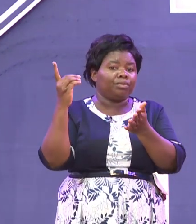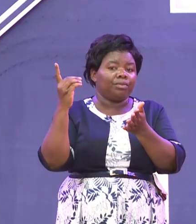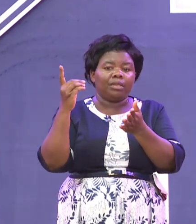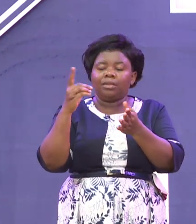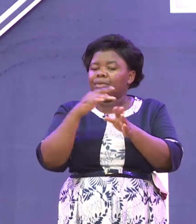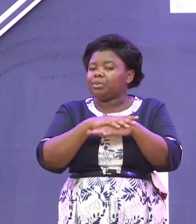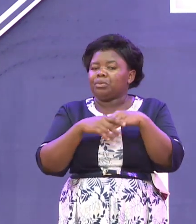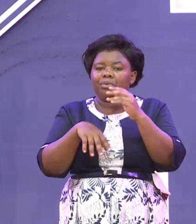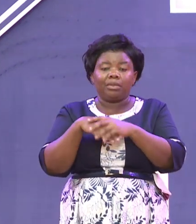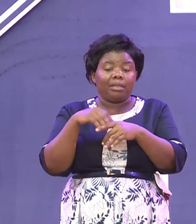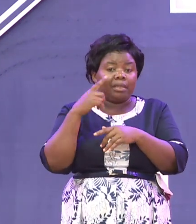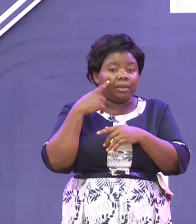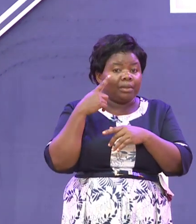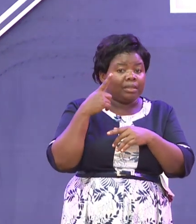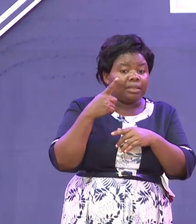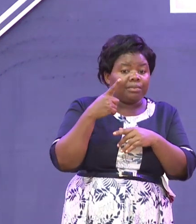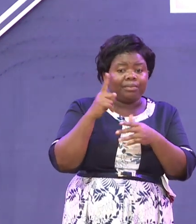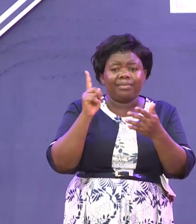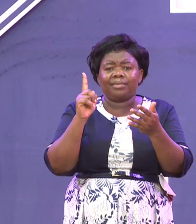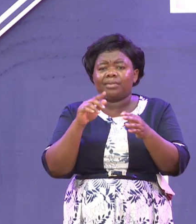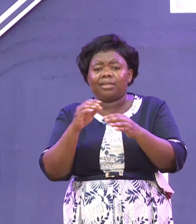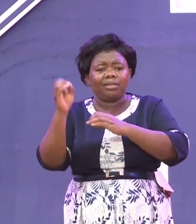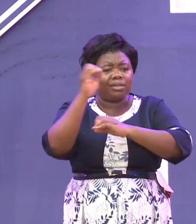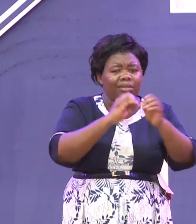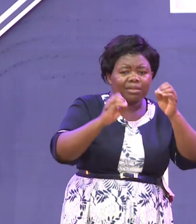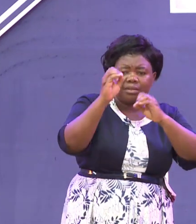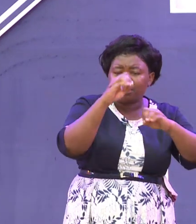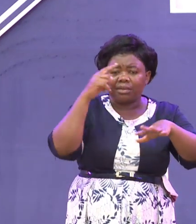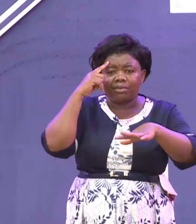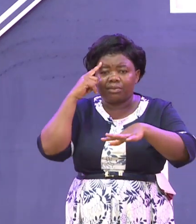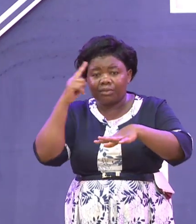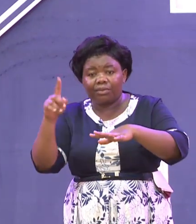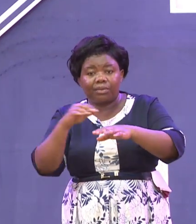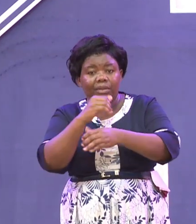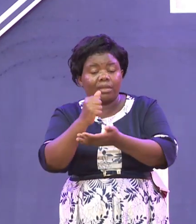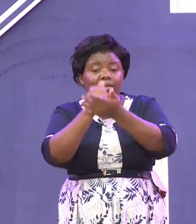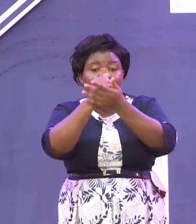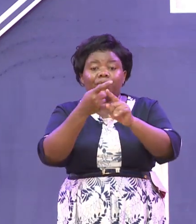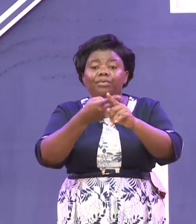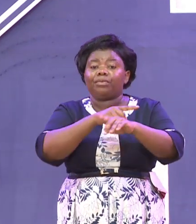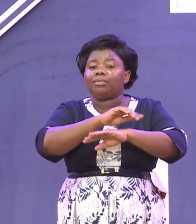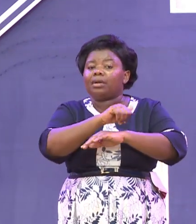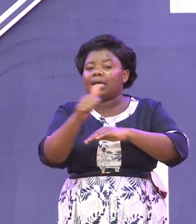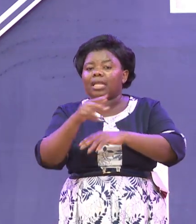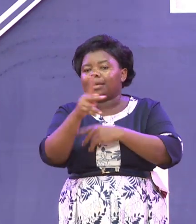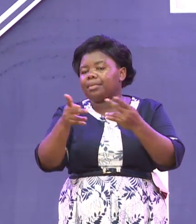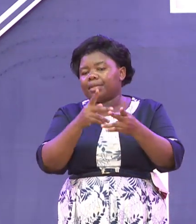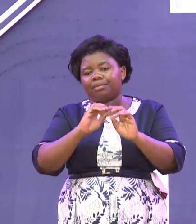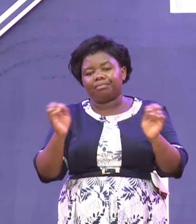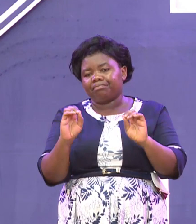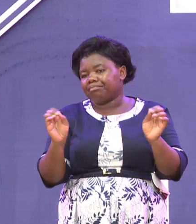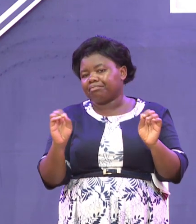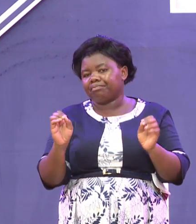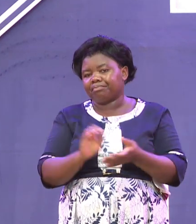kusanga ng'ayinayo obuyambi bwe yafunanga okuva ebweru. And it is David that you will find that he never got any help